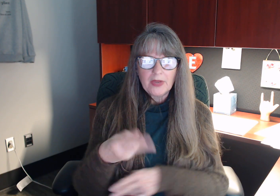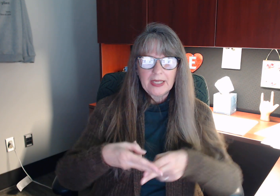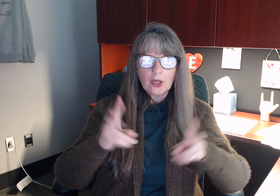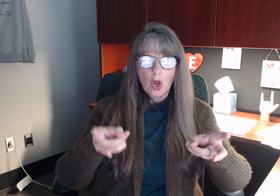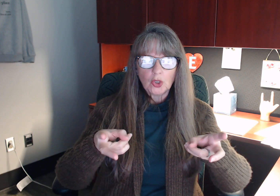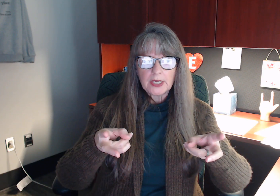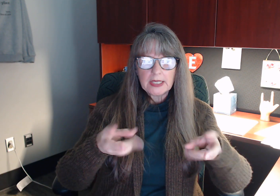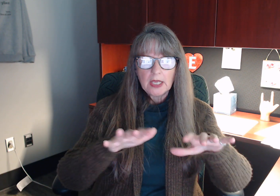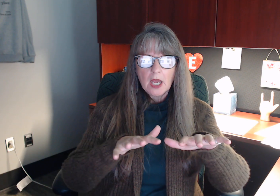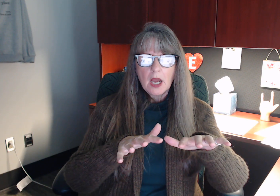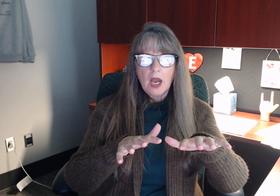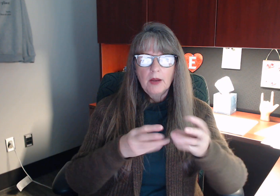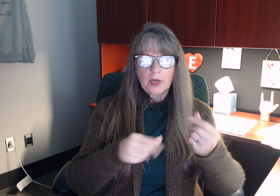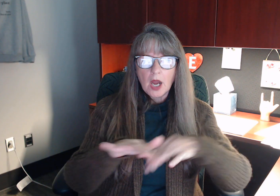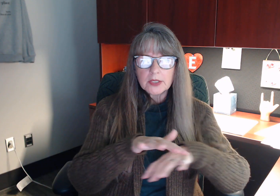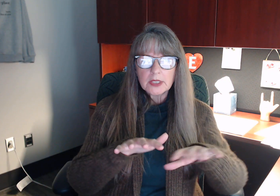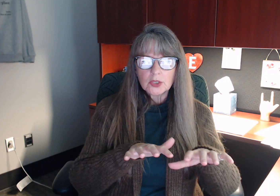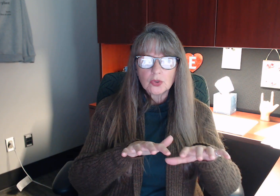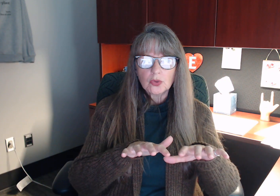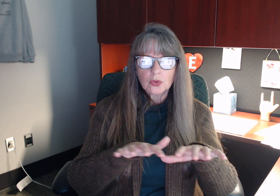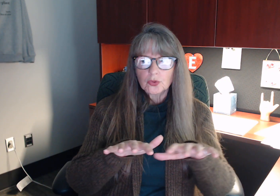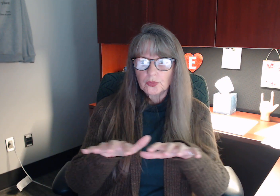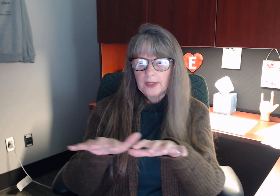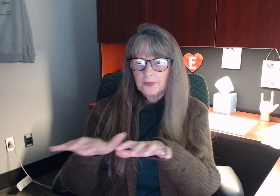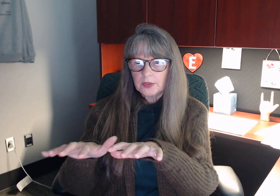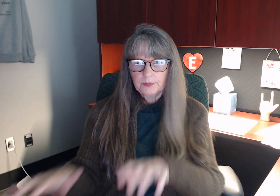he called it continental drift.